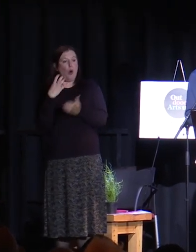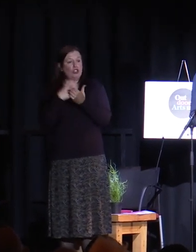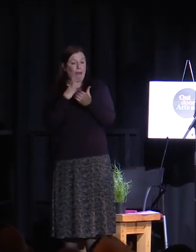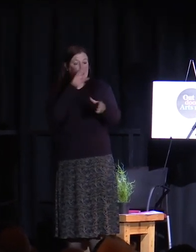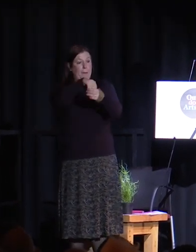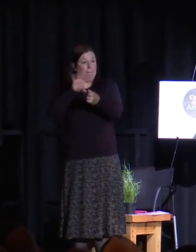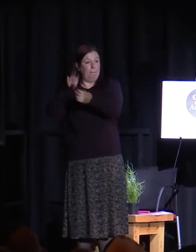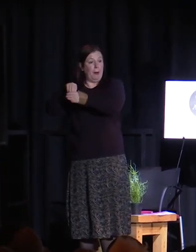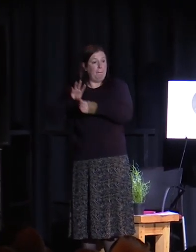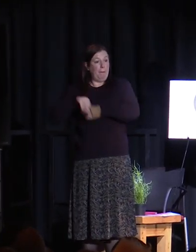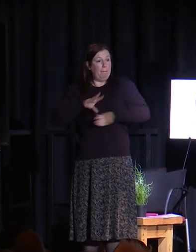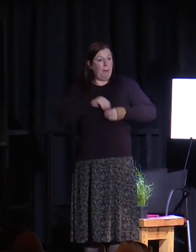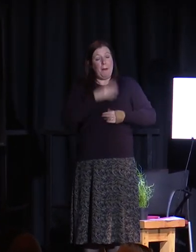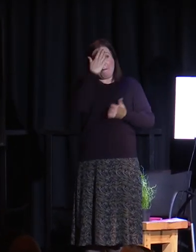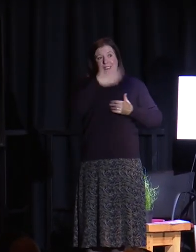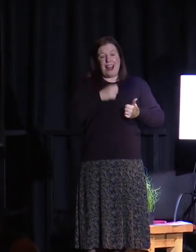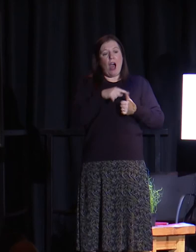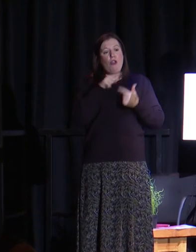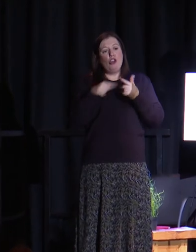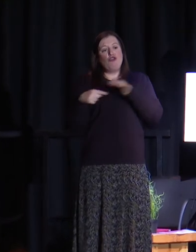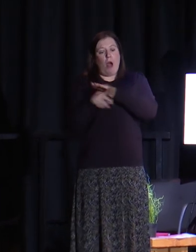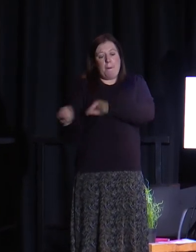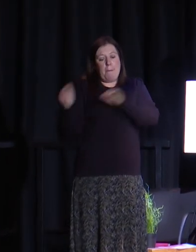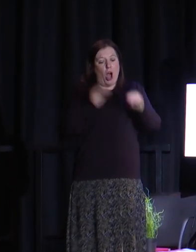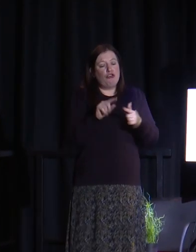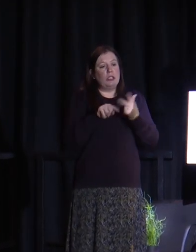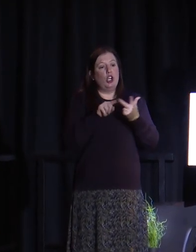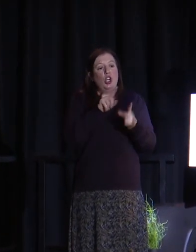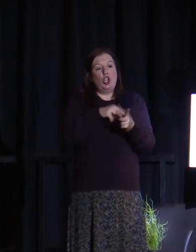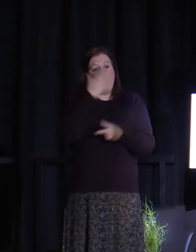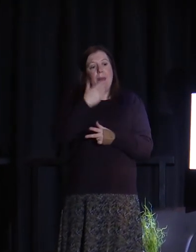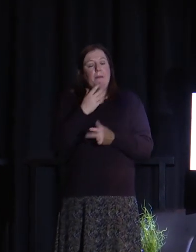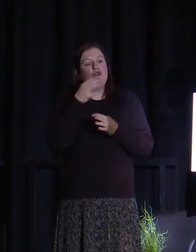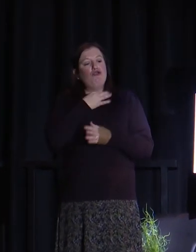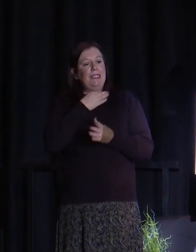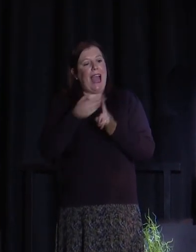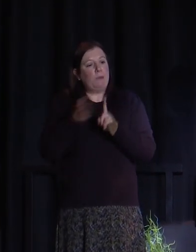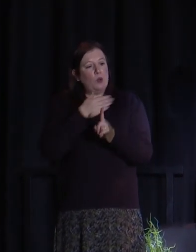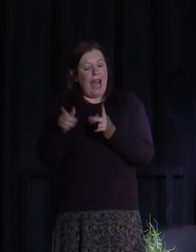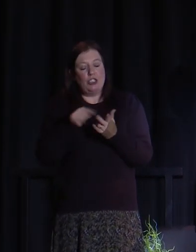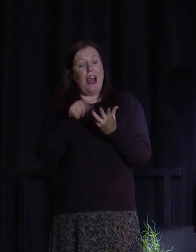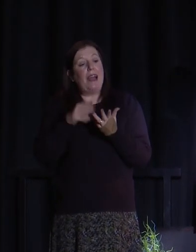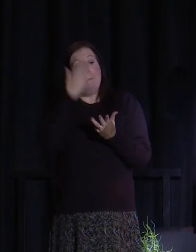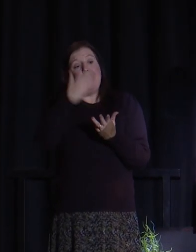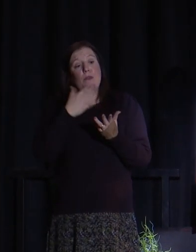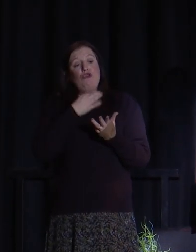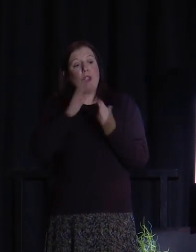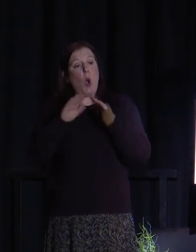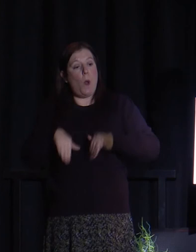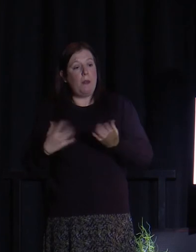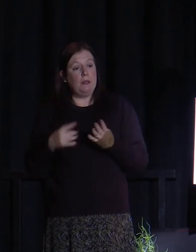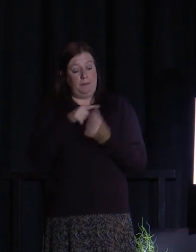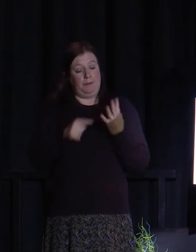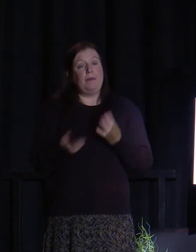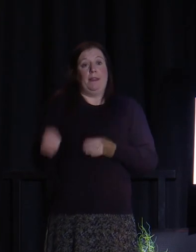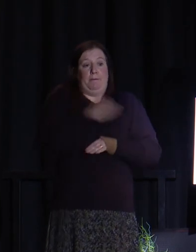the city, working in the areas of mental health, refugee migrant experiences, young people at risk of exploitation, and people at risk of homelessness. And then we have our dynamic